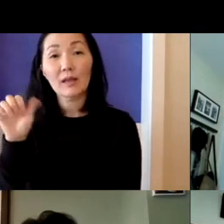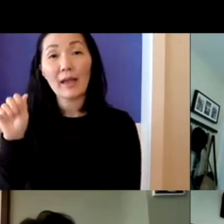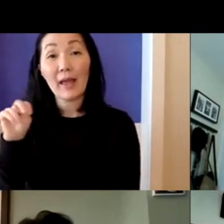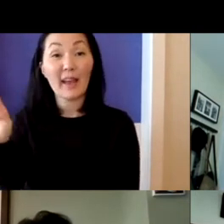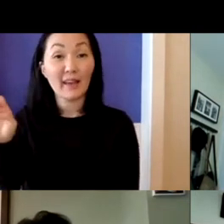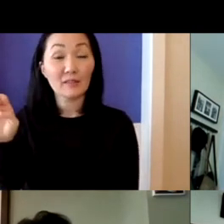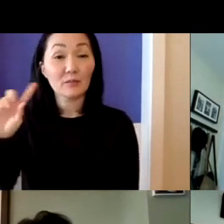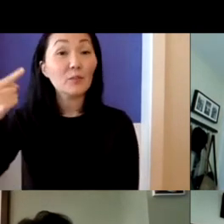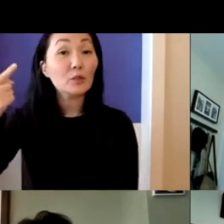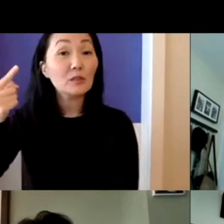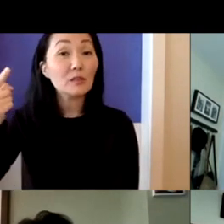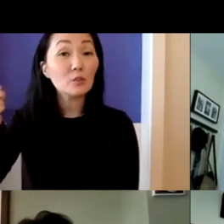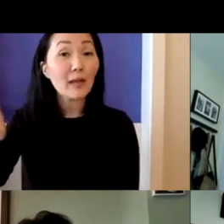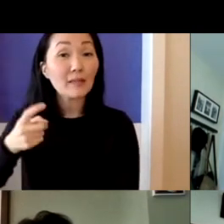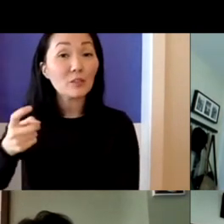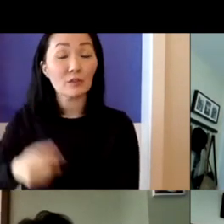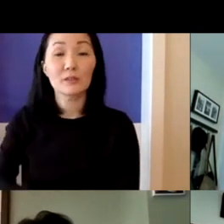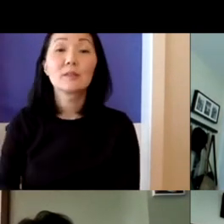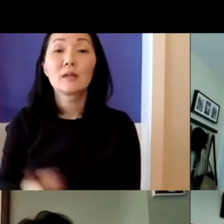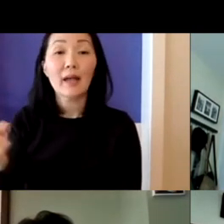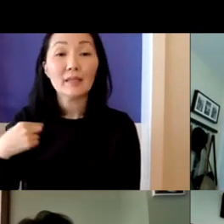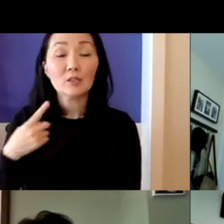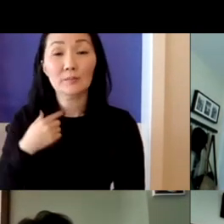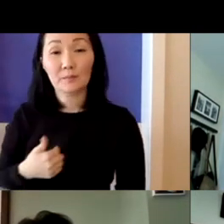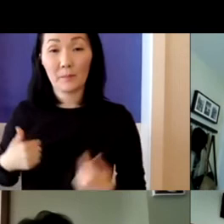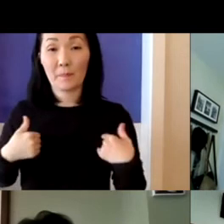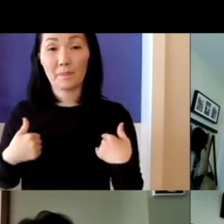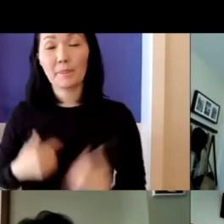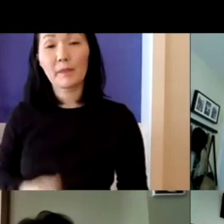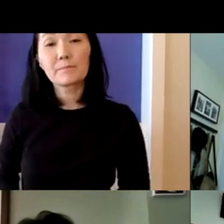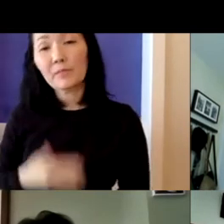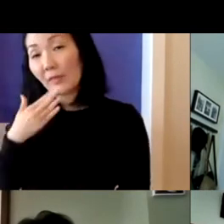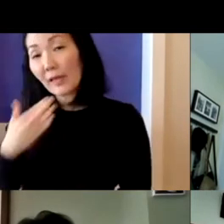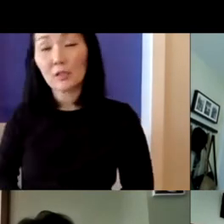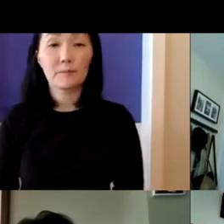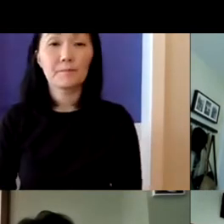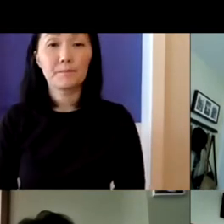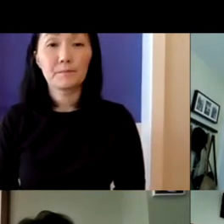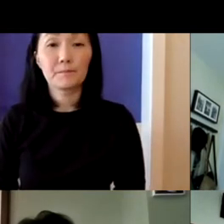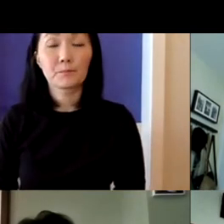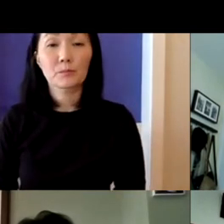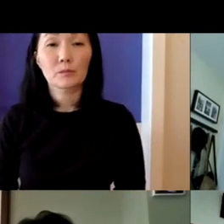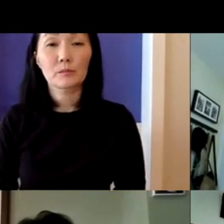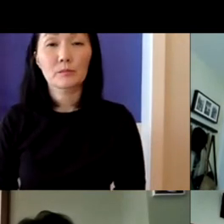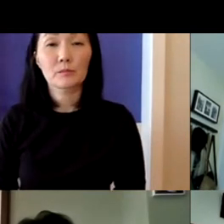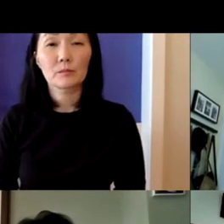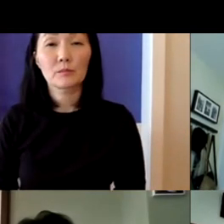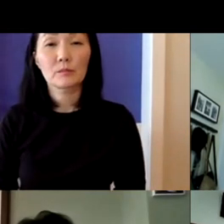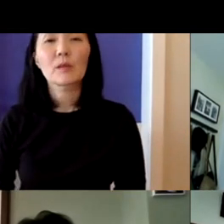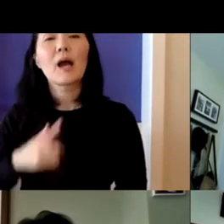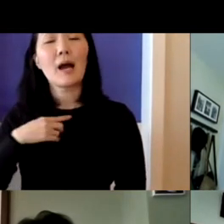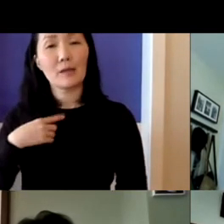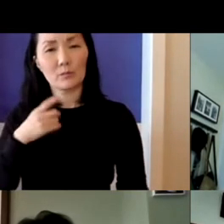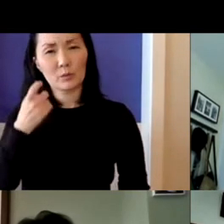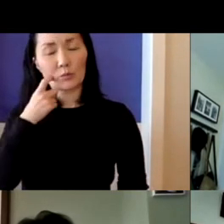Thank you. I've recently undertaken some work that was shaping a narrative around money, meaning, and